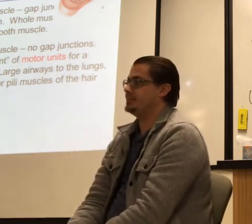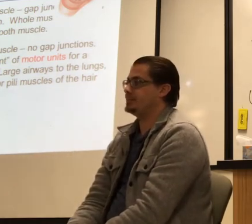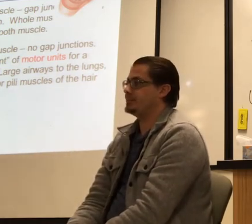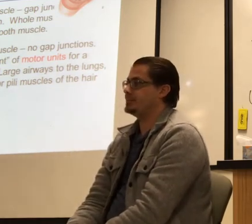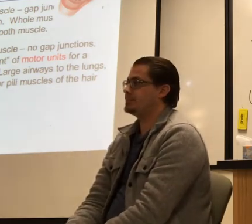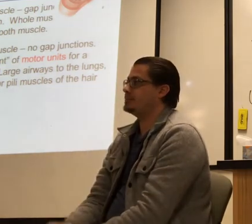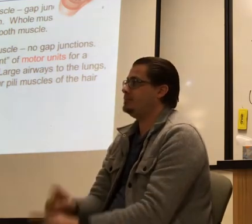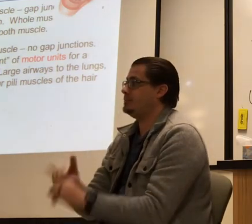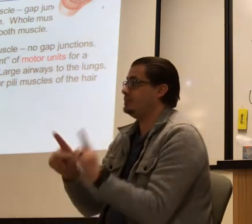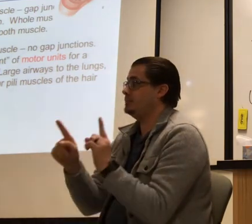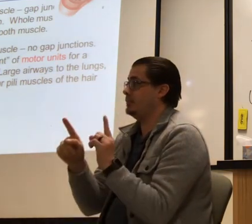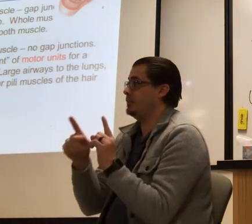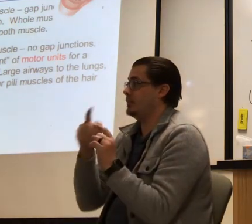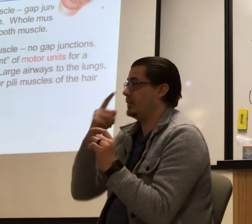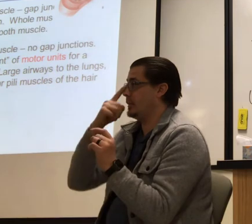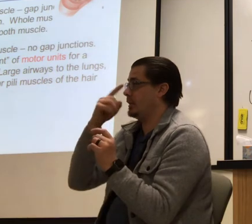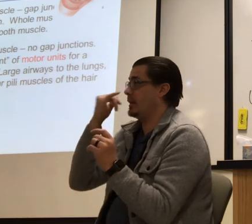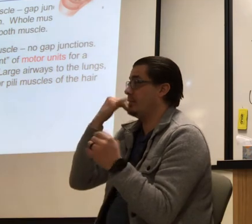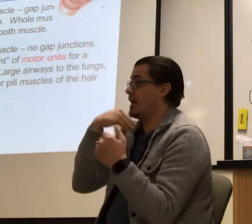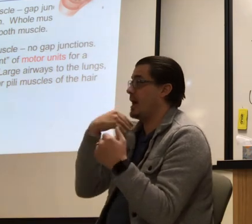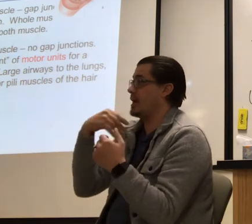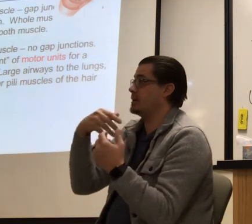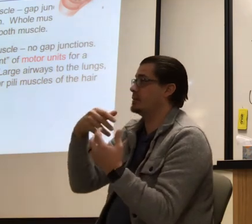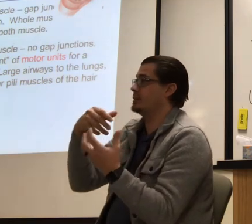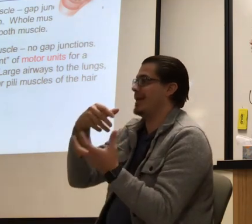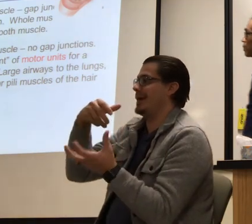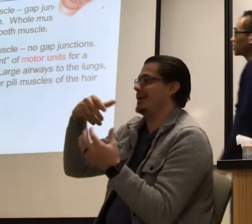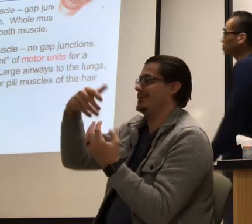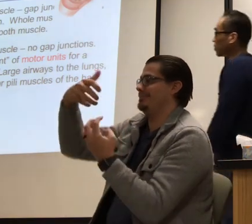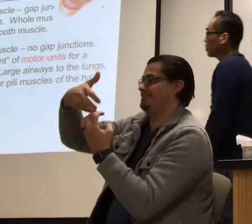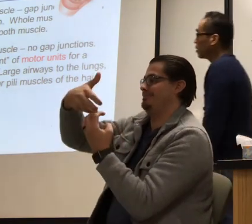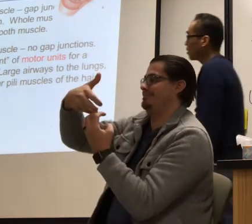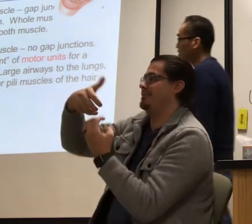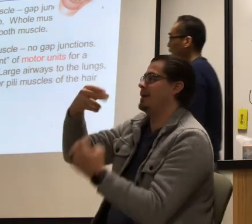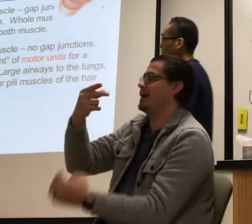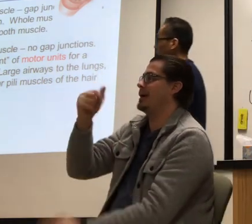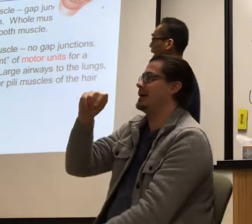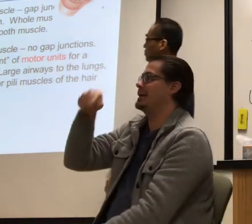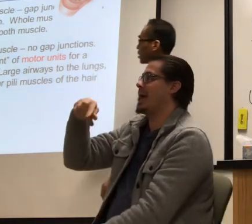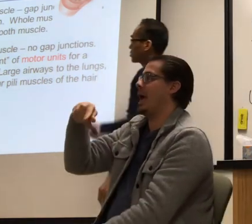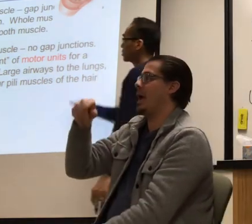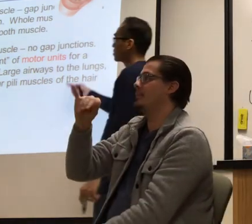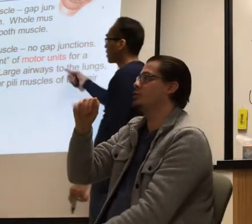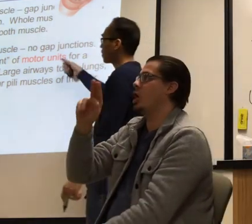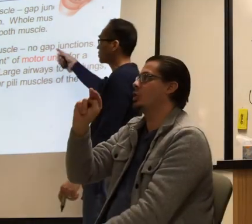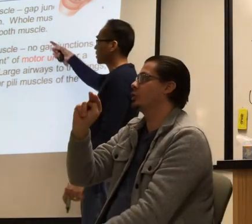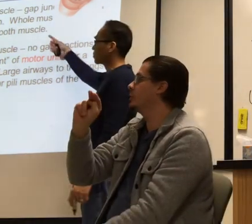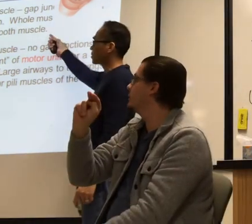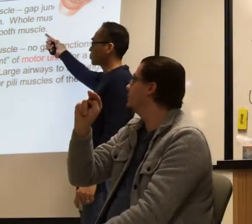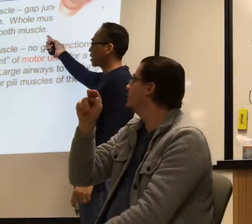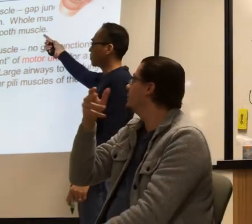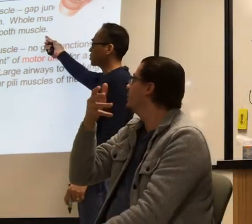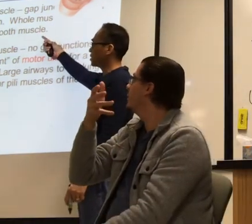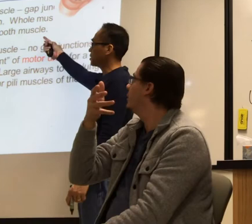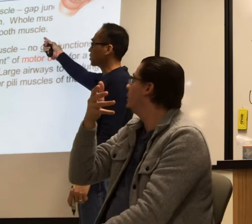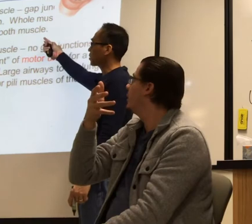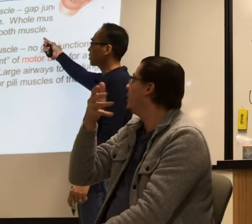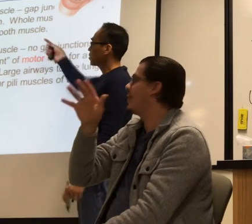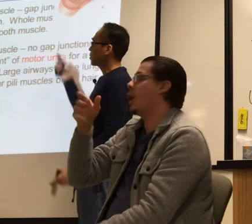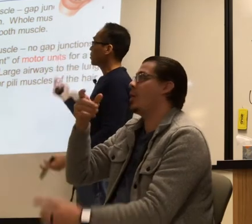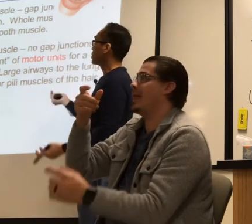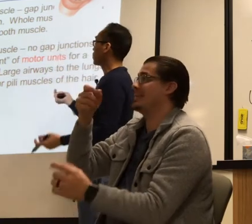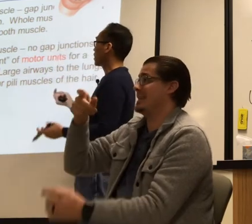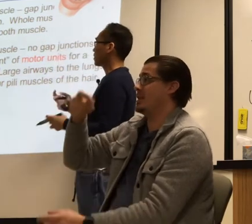The difference is the presence or absence of gap junctions. In unitary muscle, gap junctions allow the signal to spread much